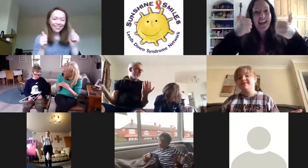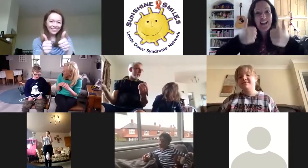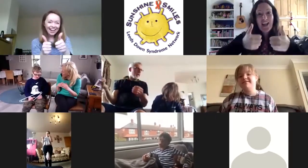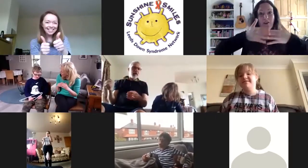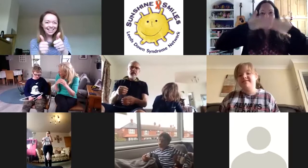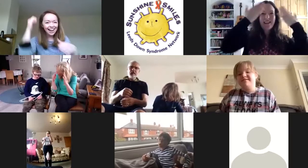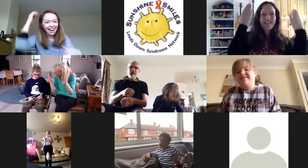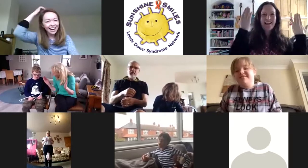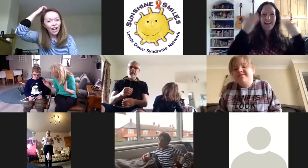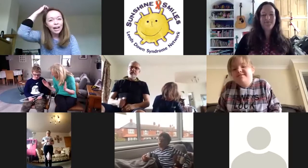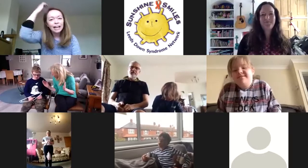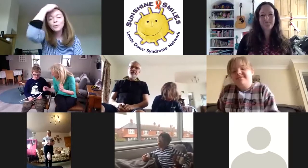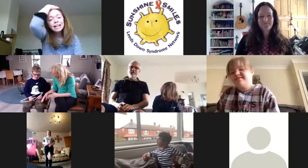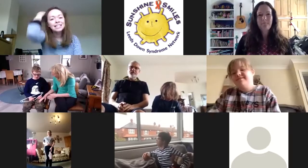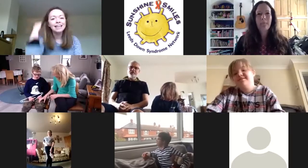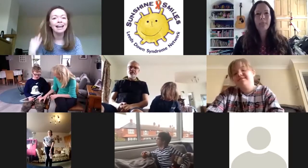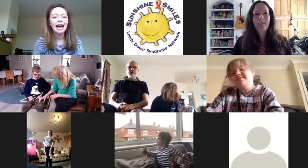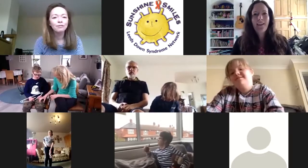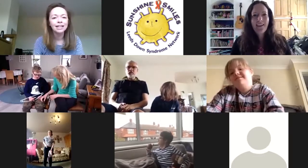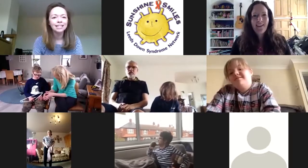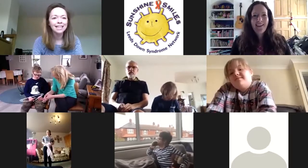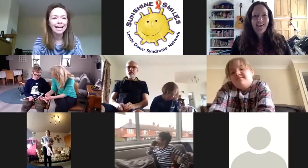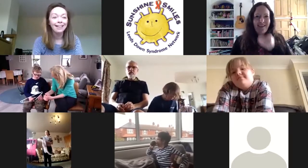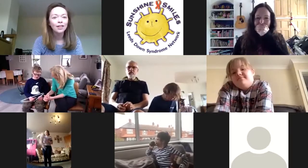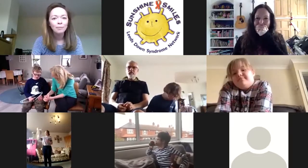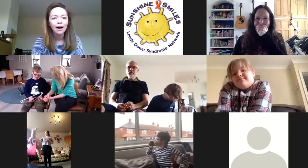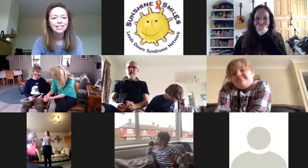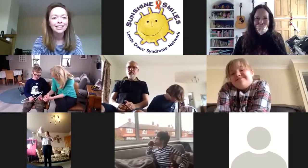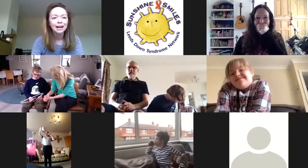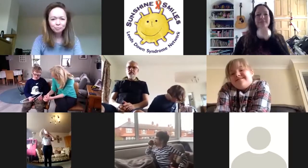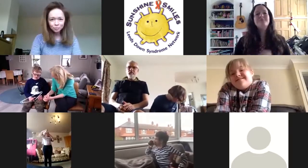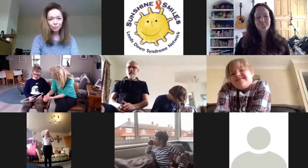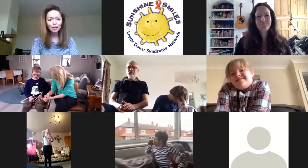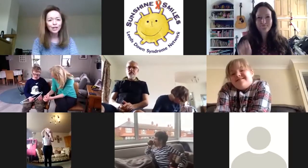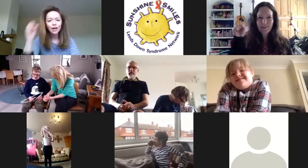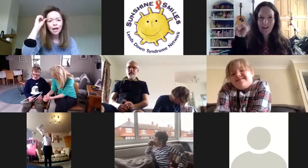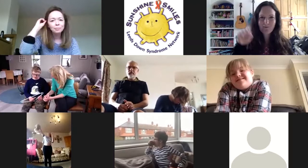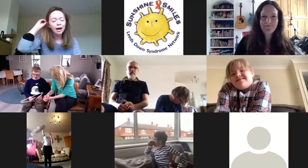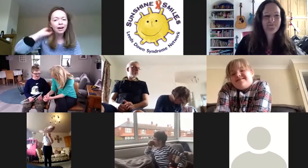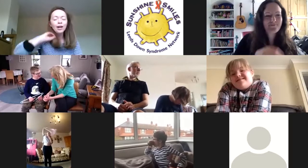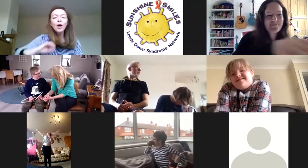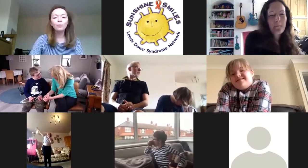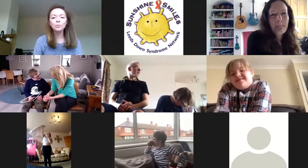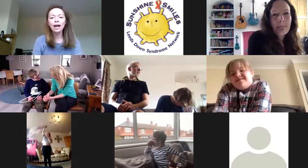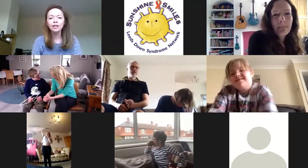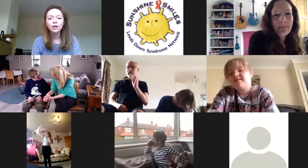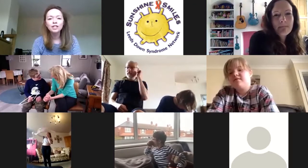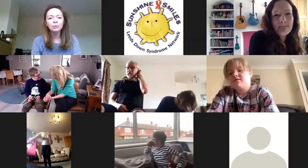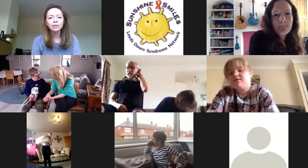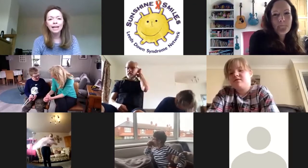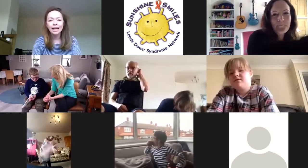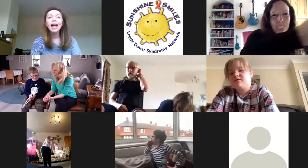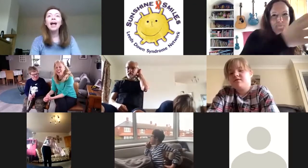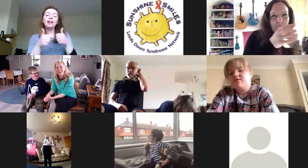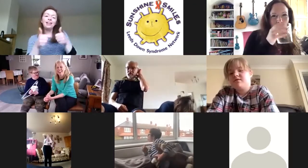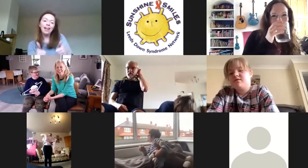day. Well done. Okay, so I can see that Catherine is singing the other part to that. So the other part was when lots of people